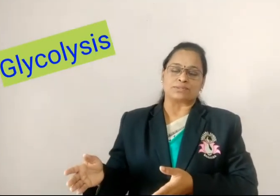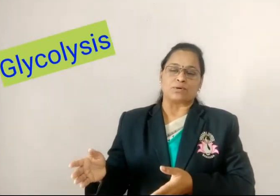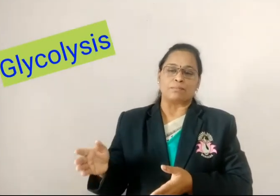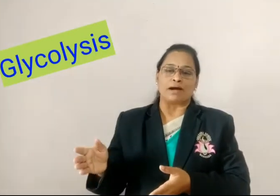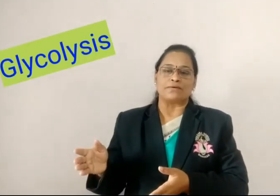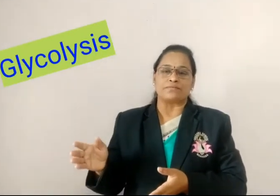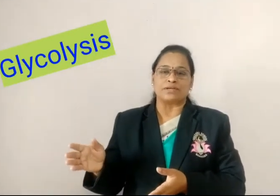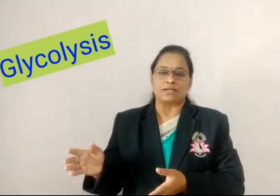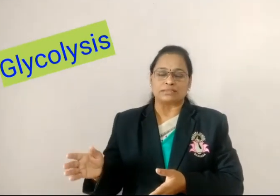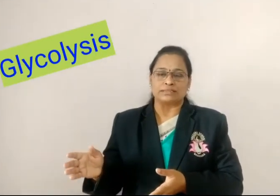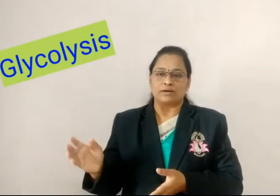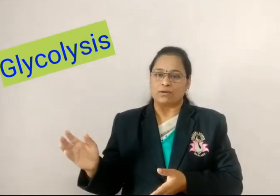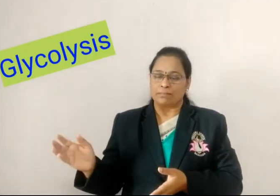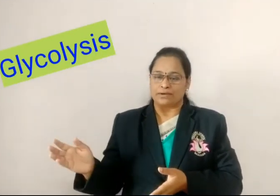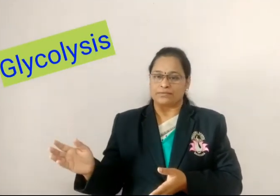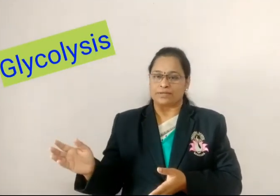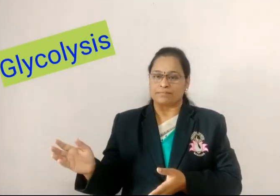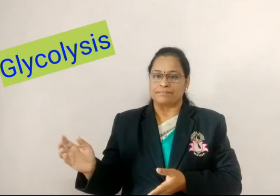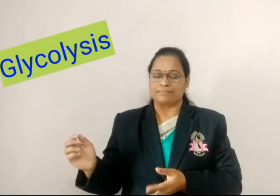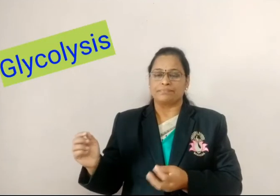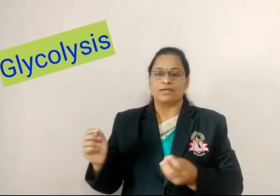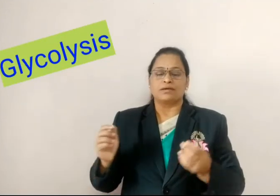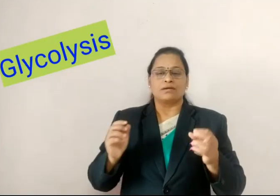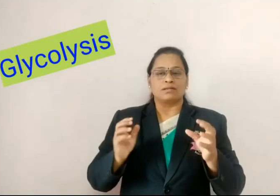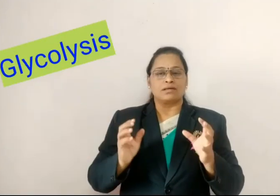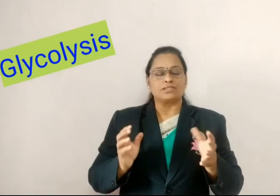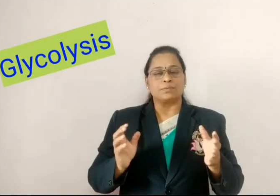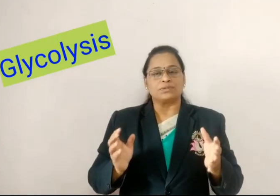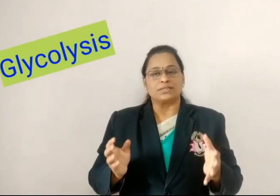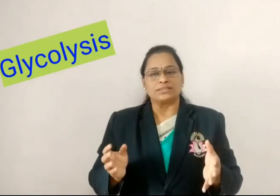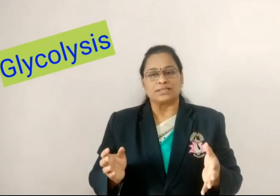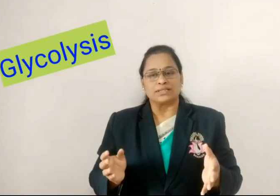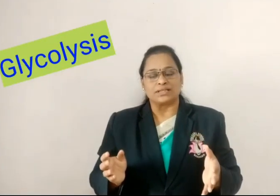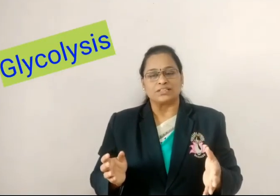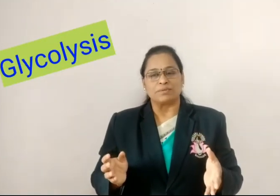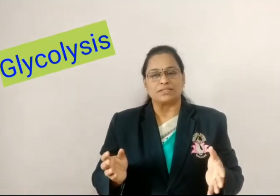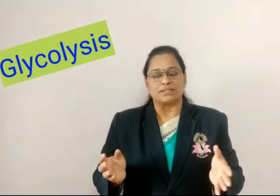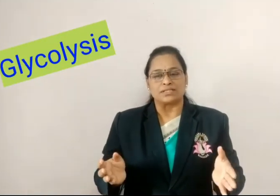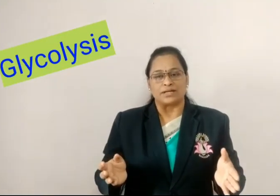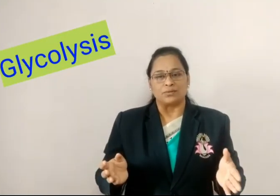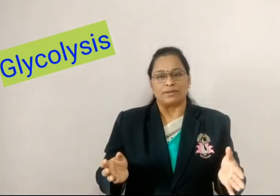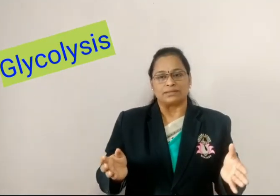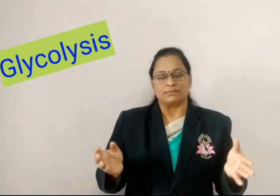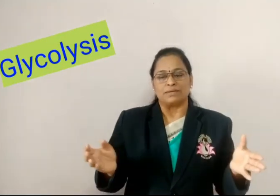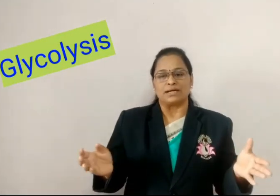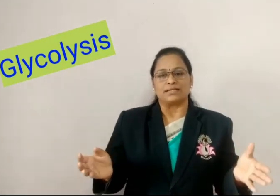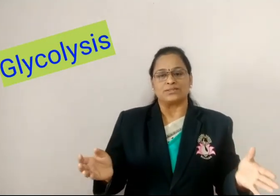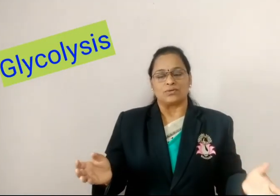called pyruvic acid or pyruvate. This process, it takes place in the cytoplasm and it is called